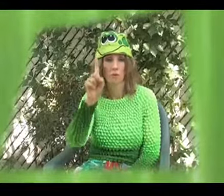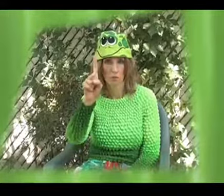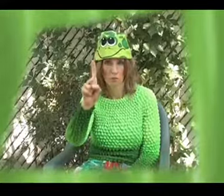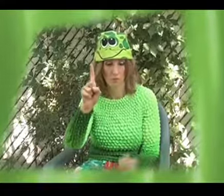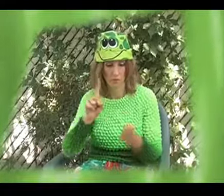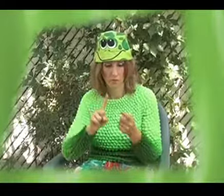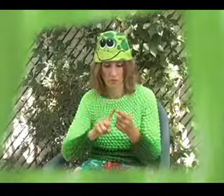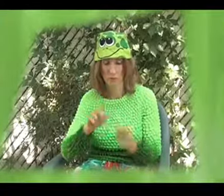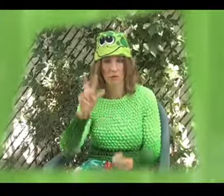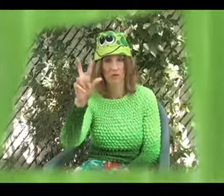verses 1 to 3.